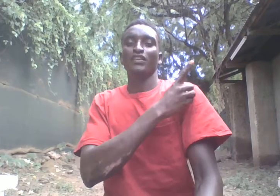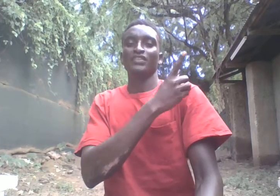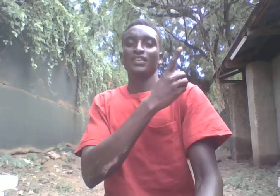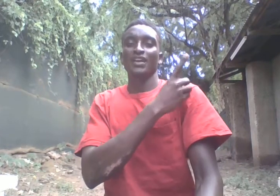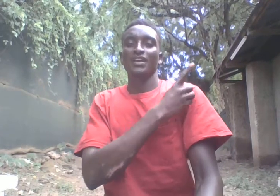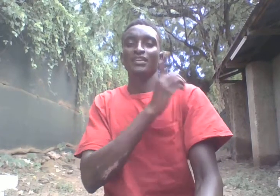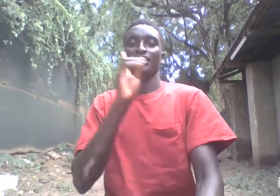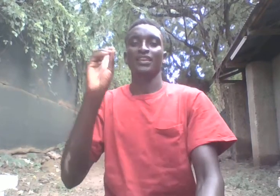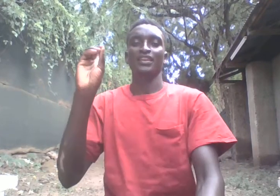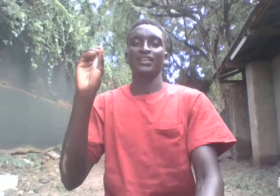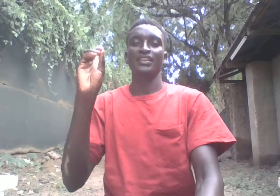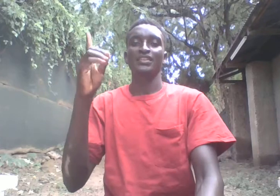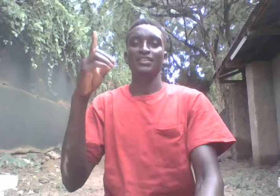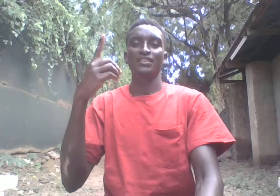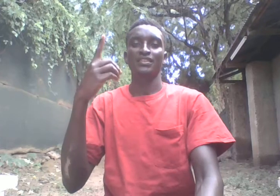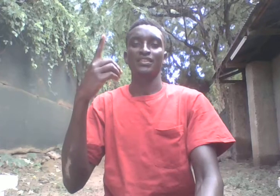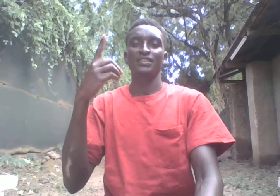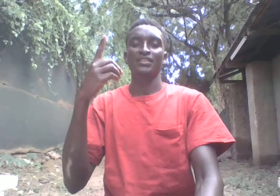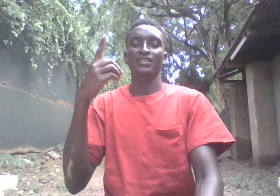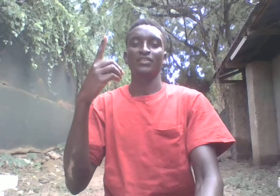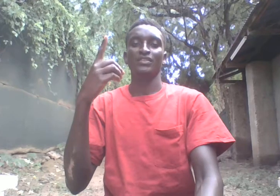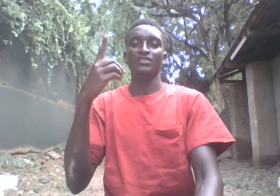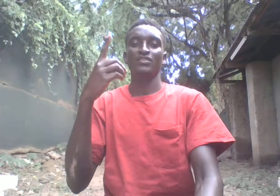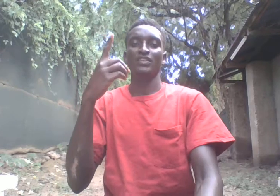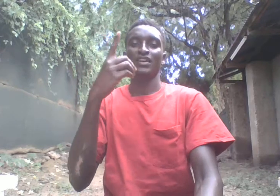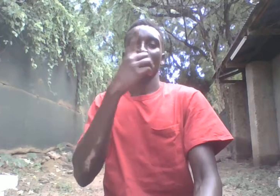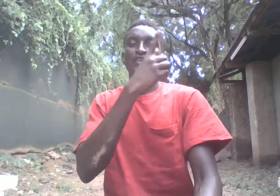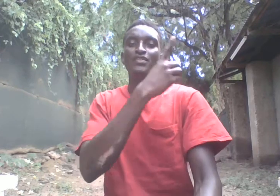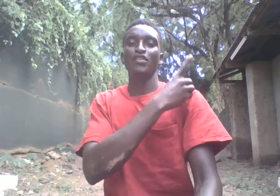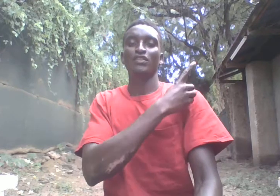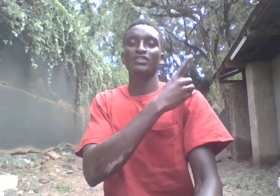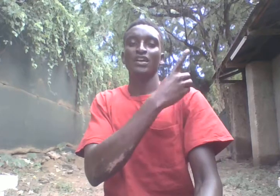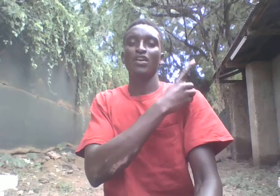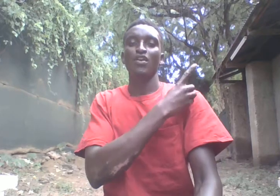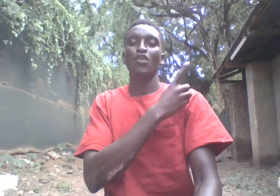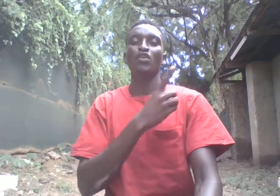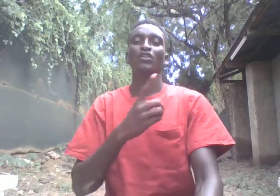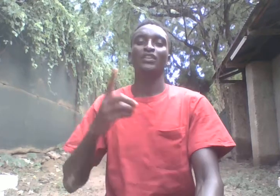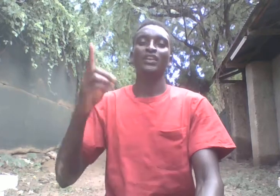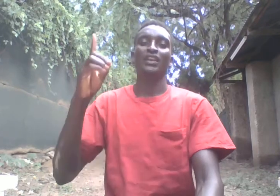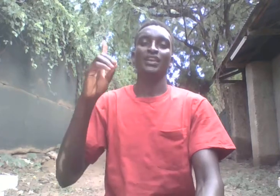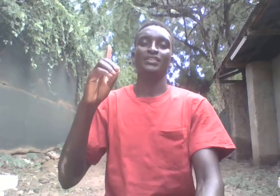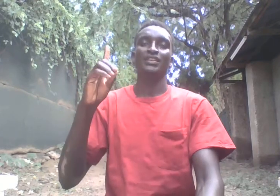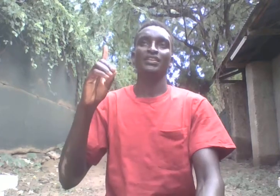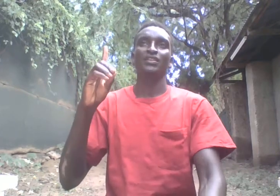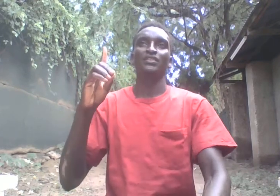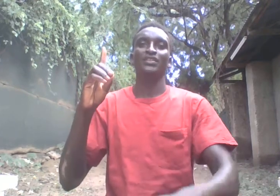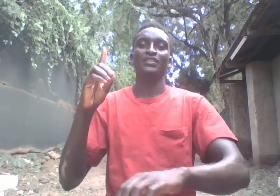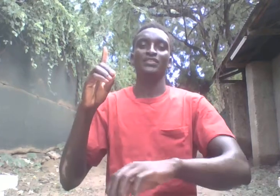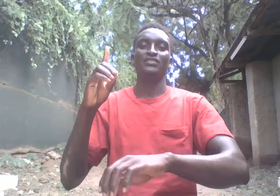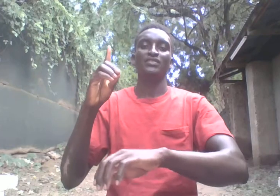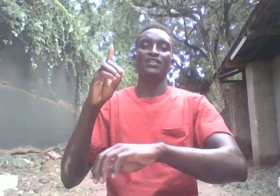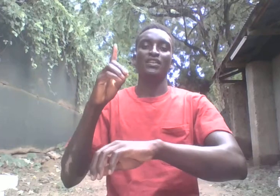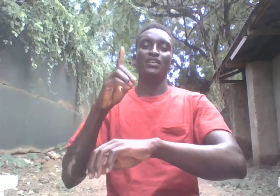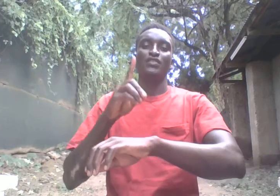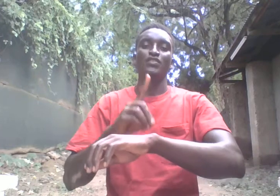Doctor, letter D on the shoulder, doctor, or letter D on the wrist,